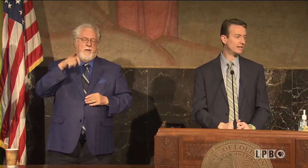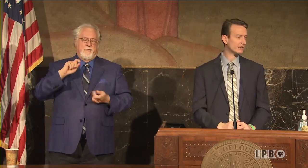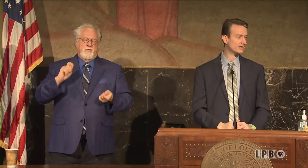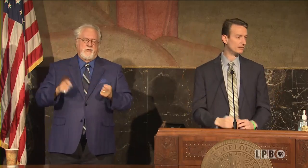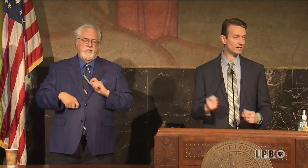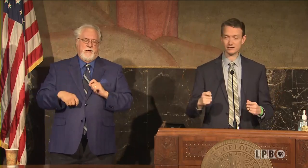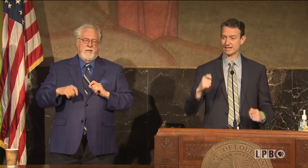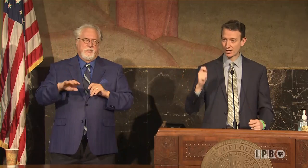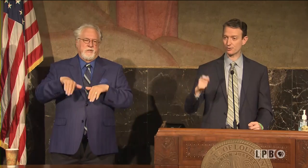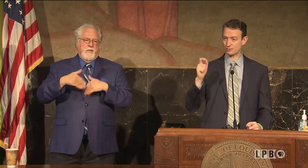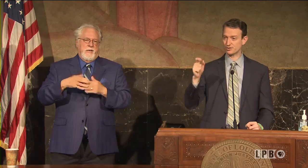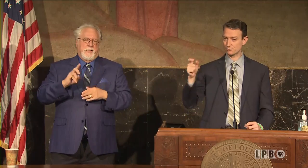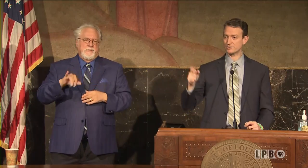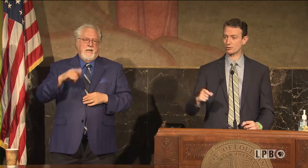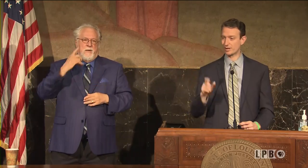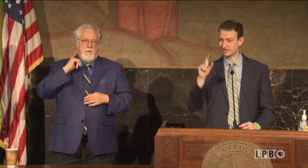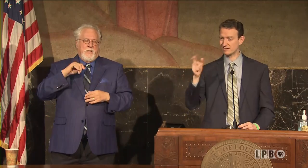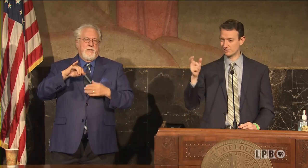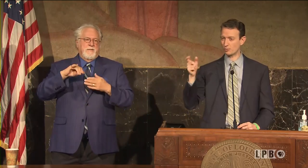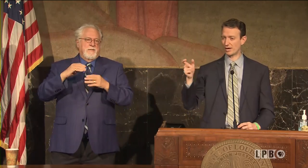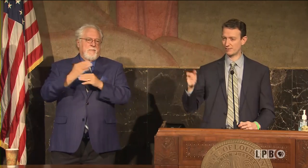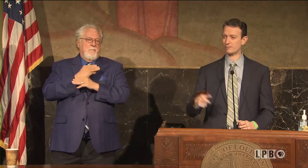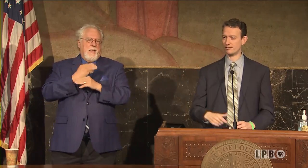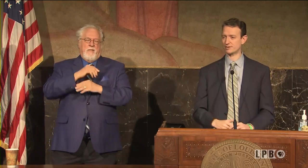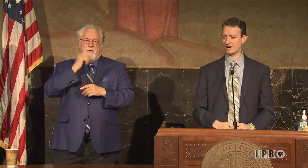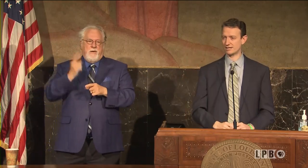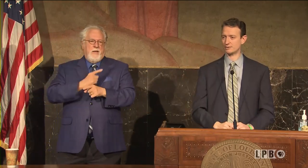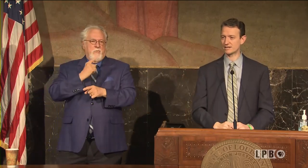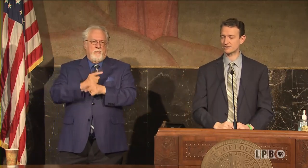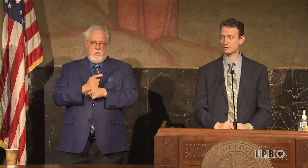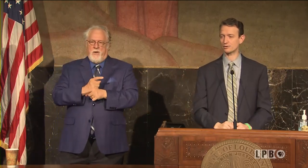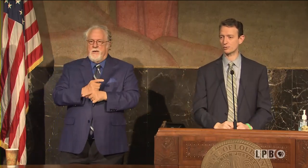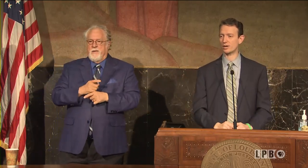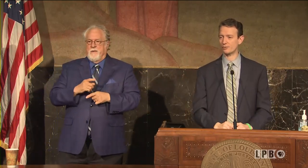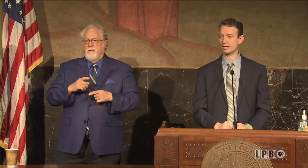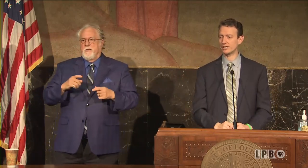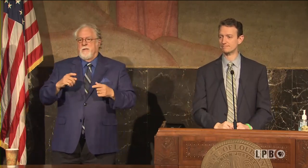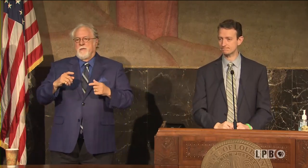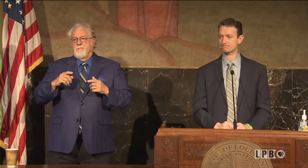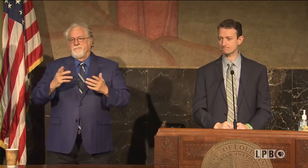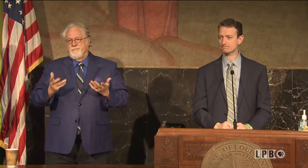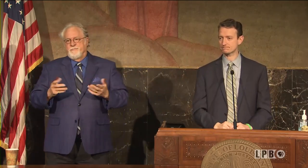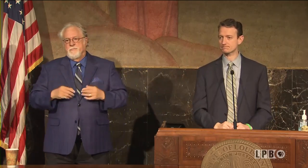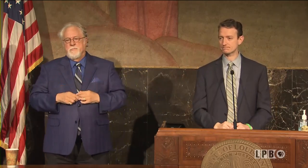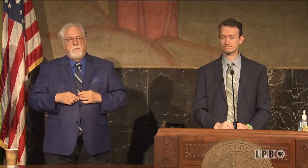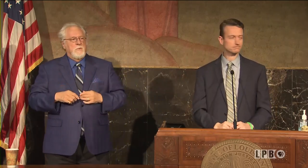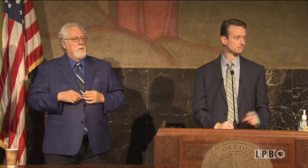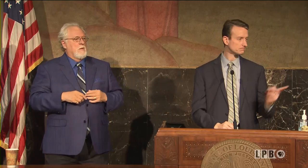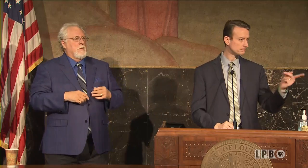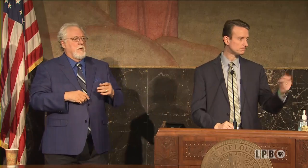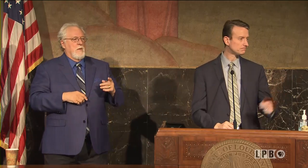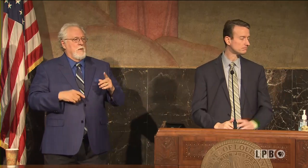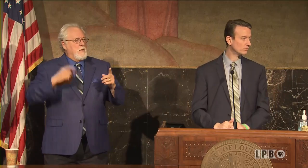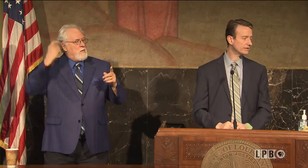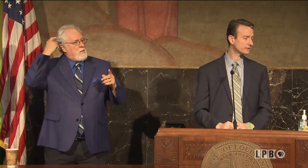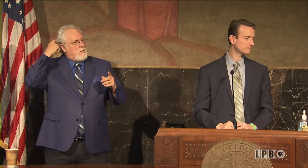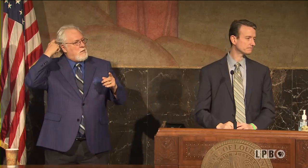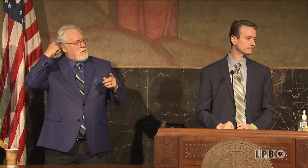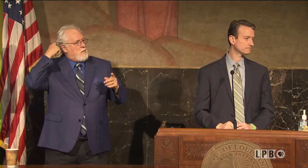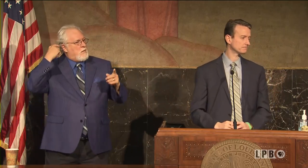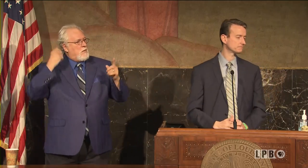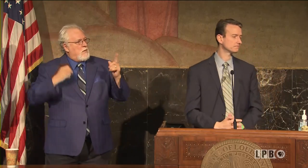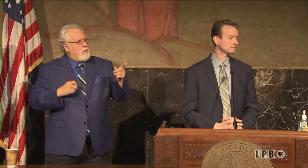change the next day because the algorithm just wasn't quite, the way of assigning those tests just wasn't quite right yet. Can I ask on that point?